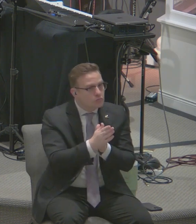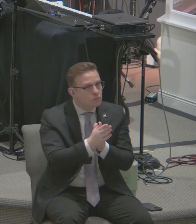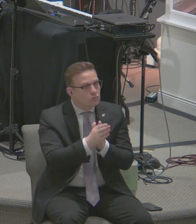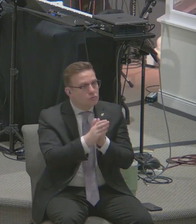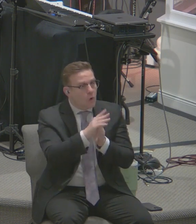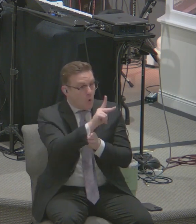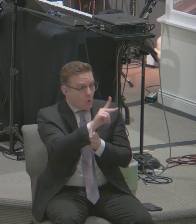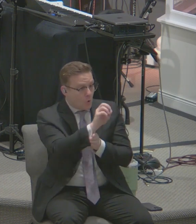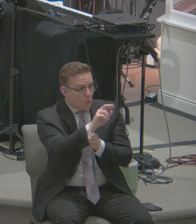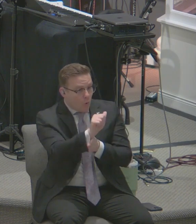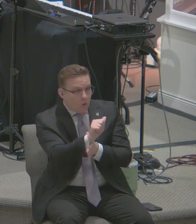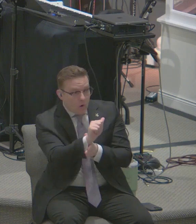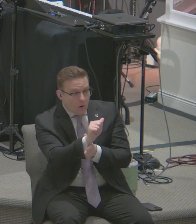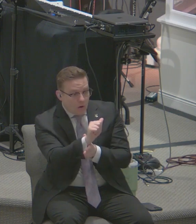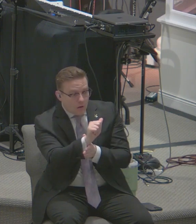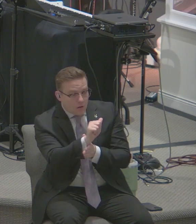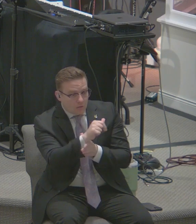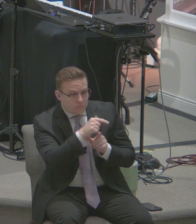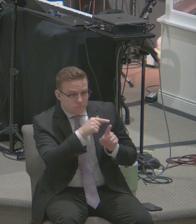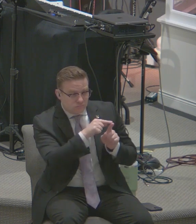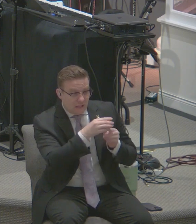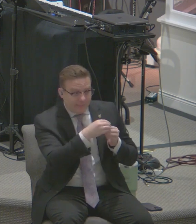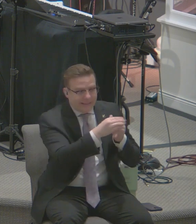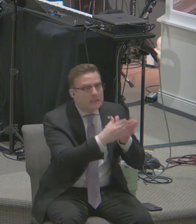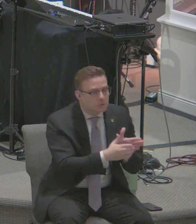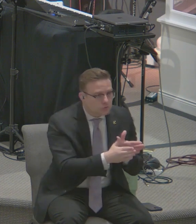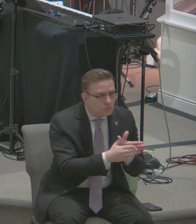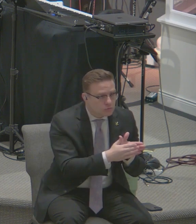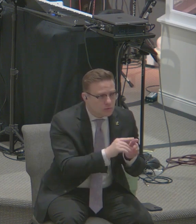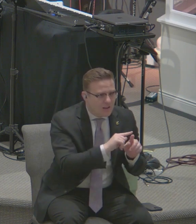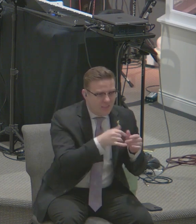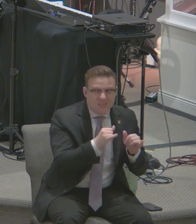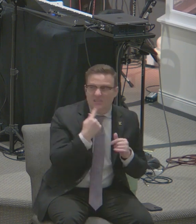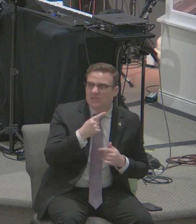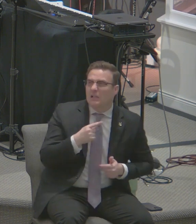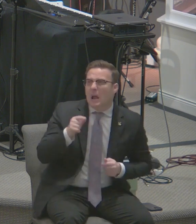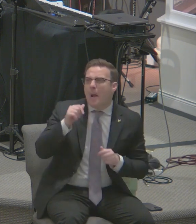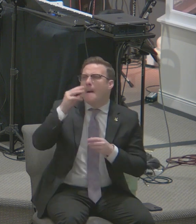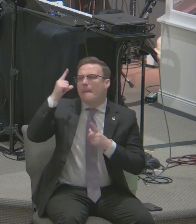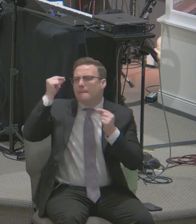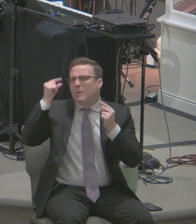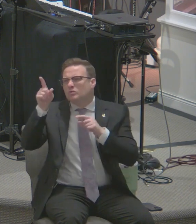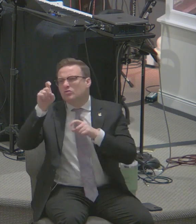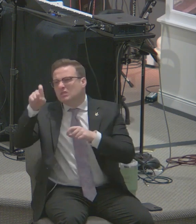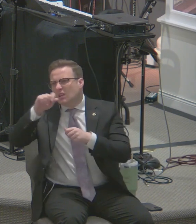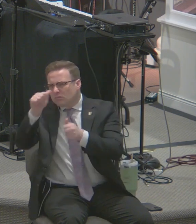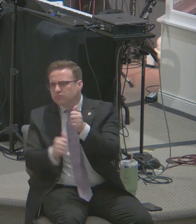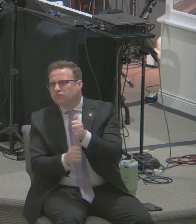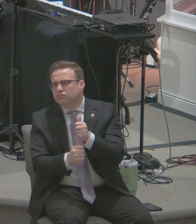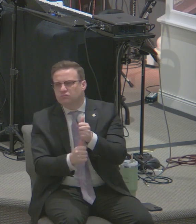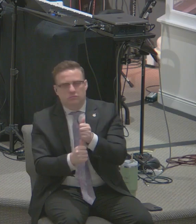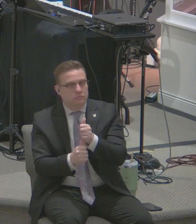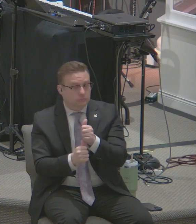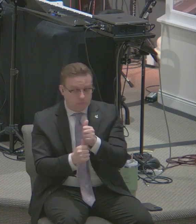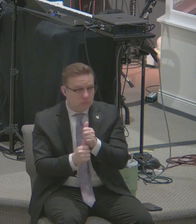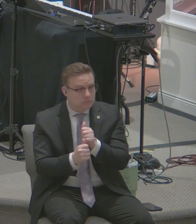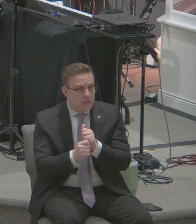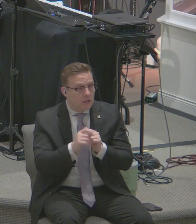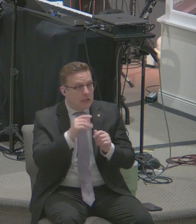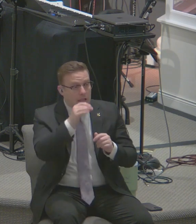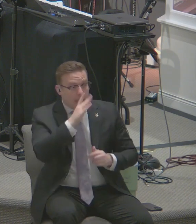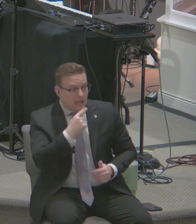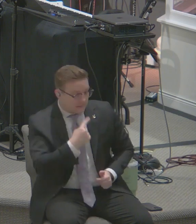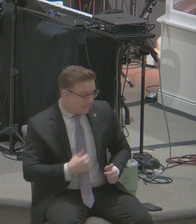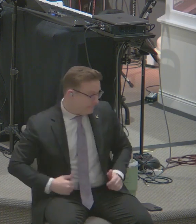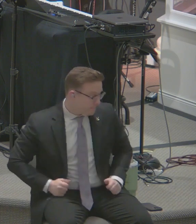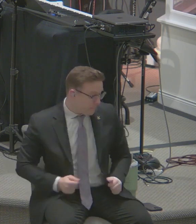But in the beginning of Numbers, the Bible says that God had Moses